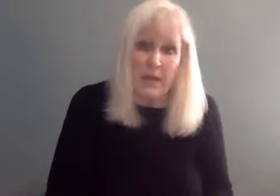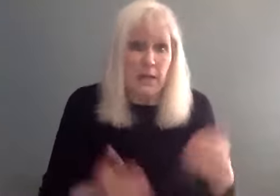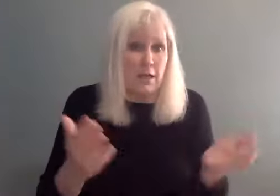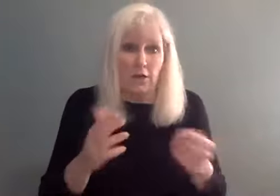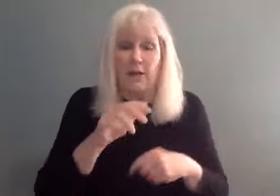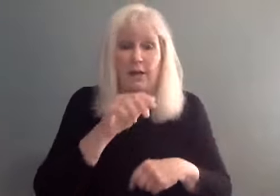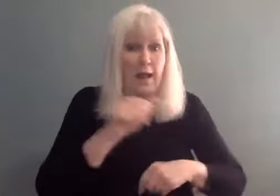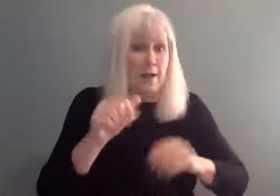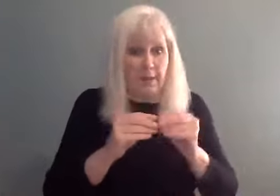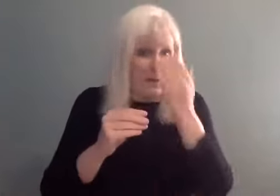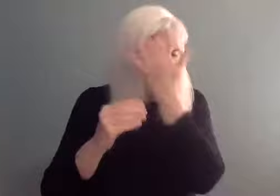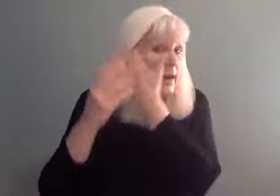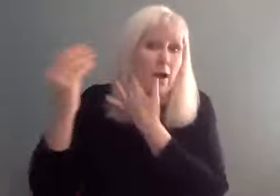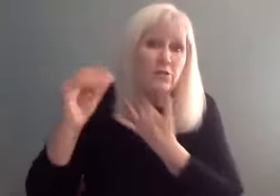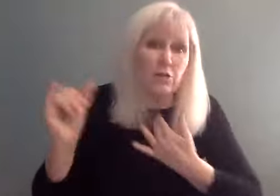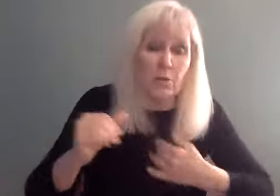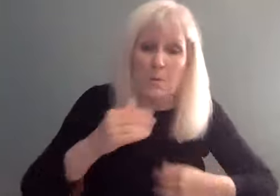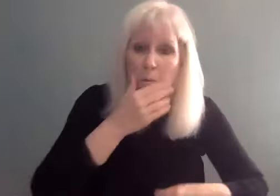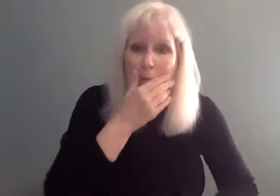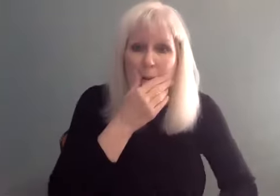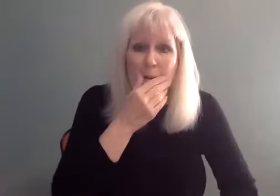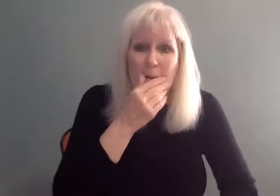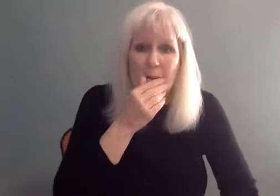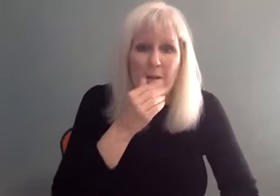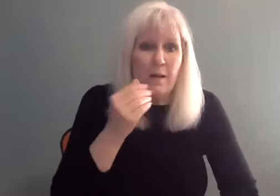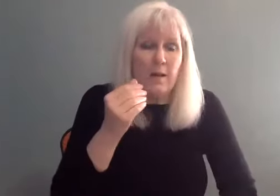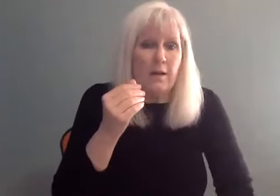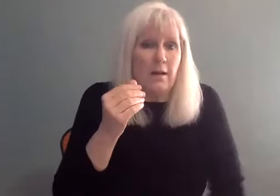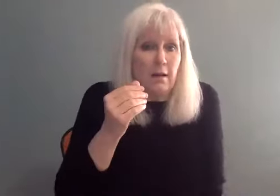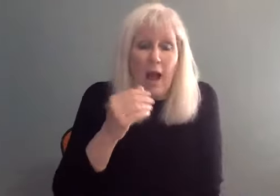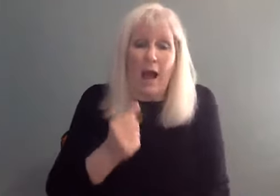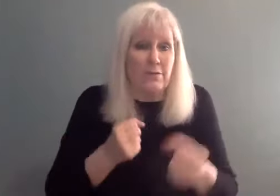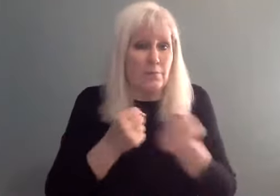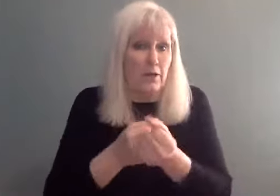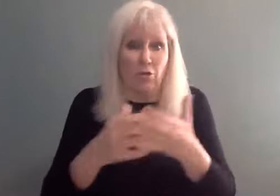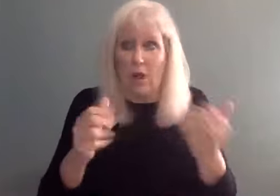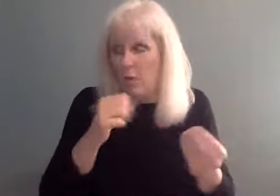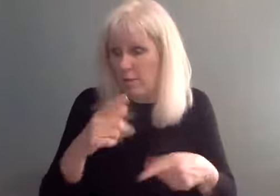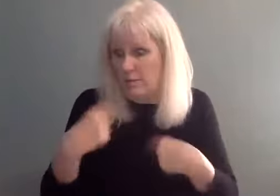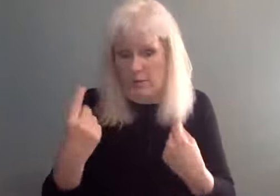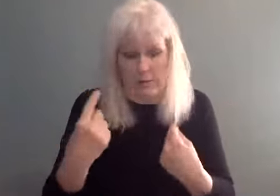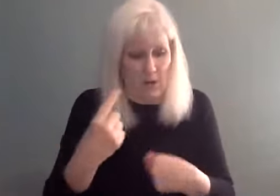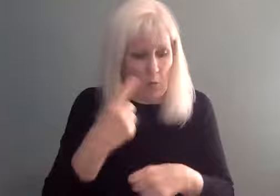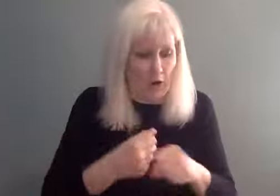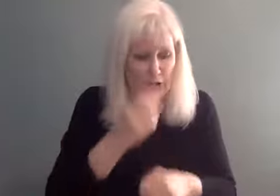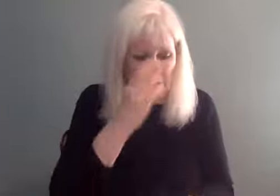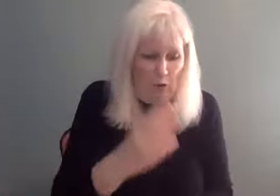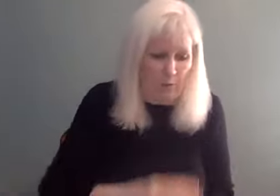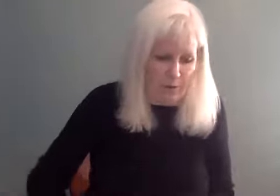gone, I'm going to try to at least connect with you. I've sponsored women since I was a year sober. So I've sponsored women for 44 years,